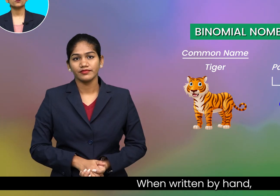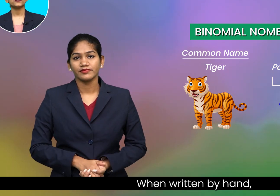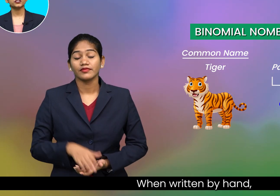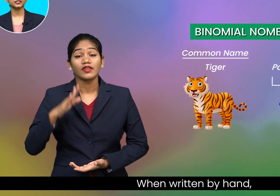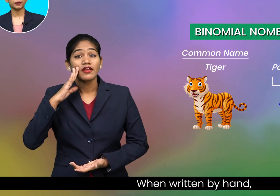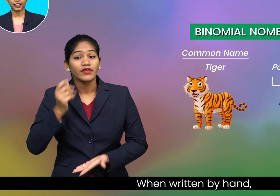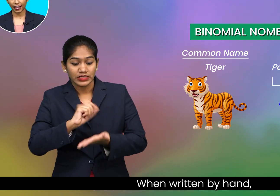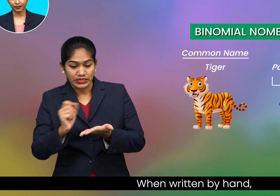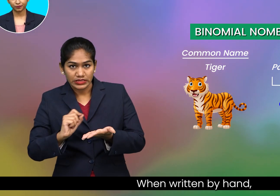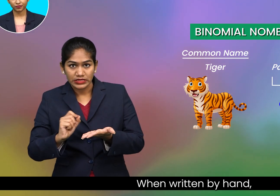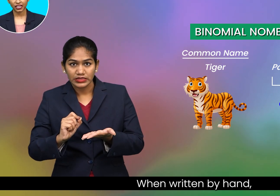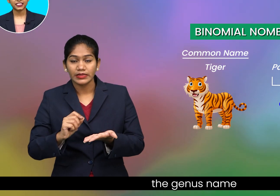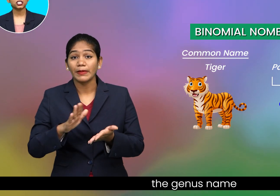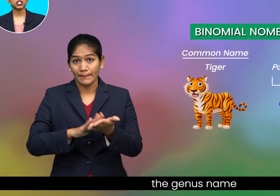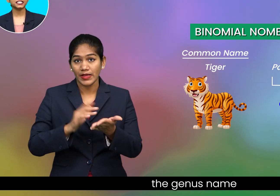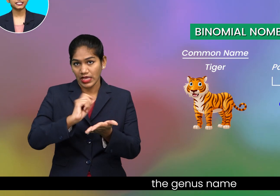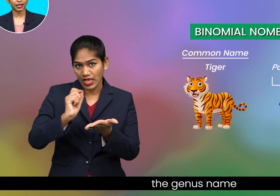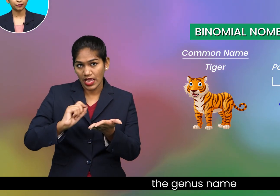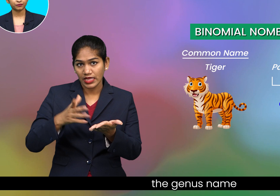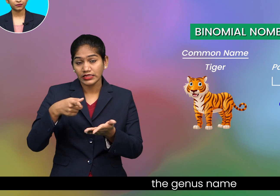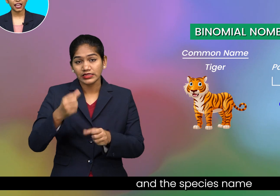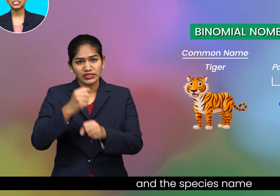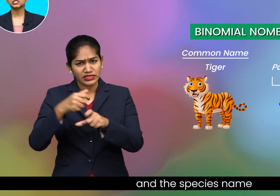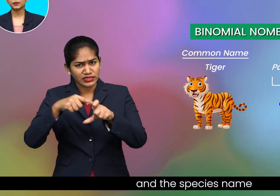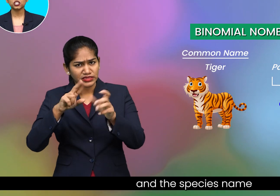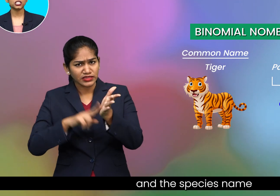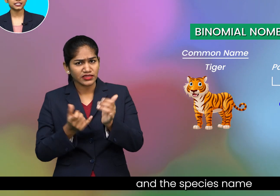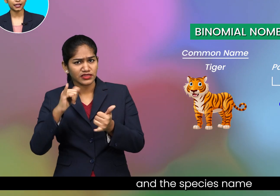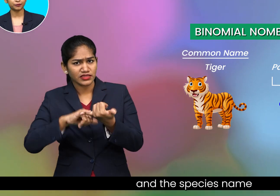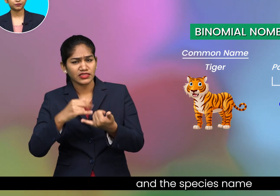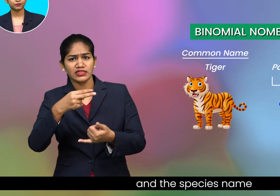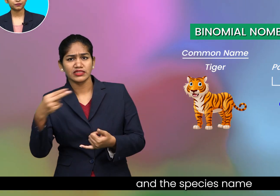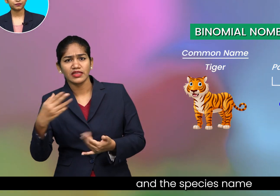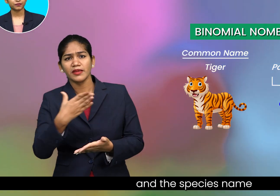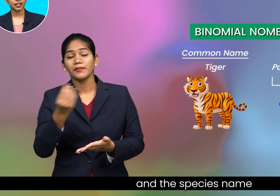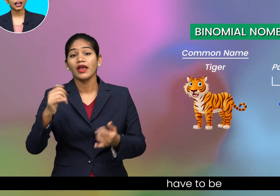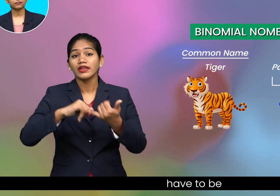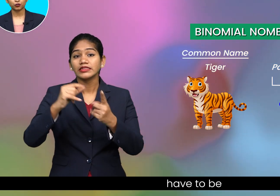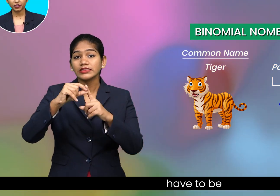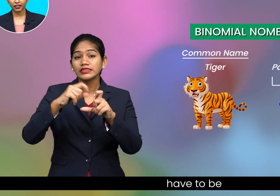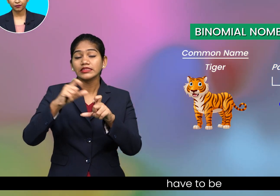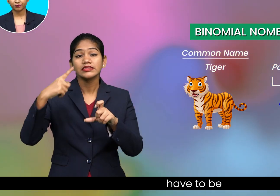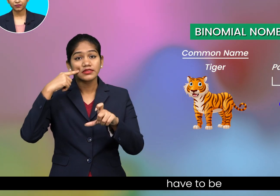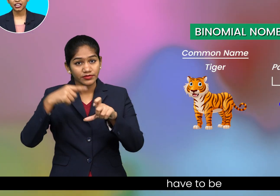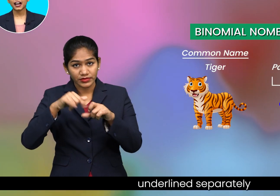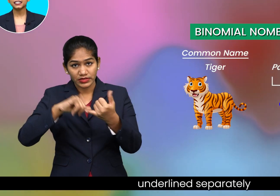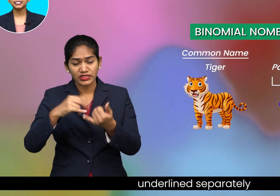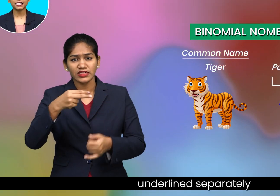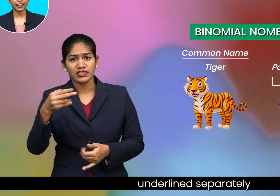When written by hand, the genus name and the species name have to be